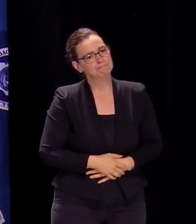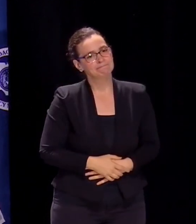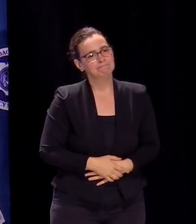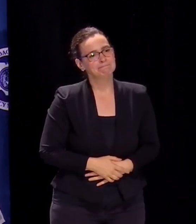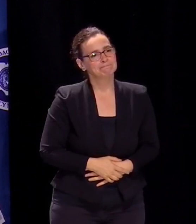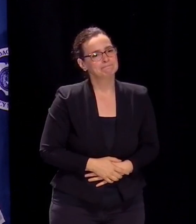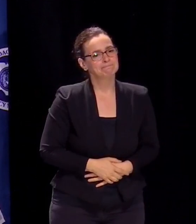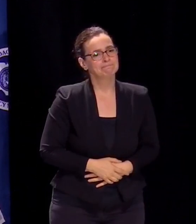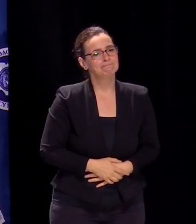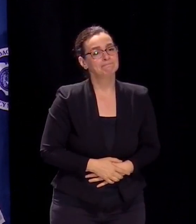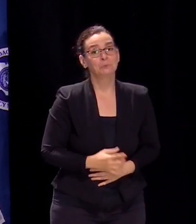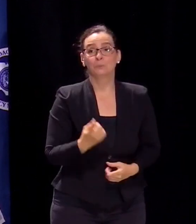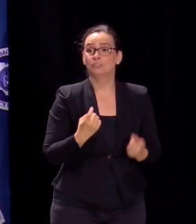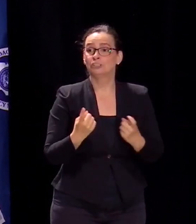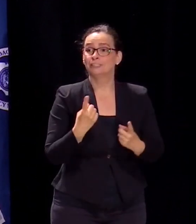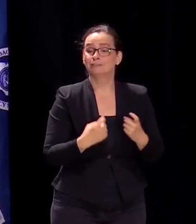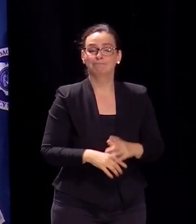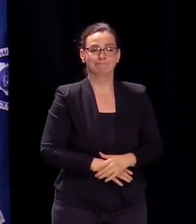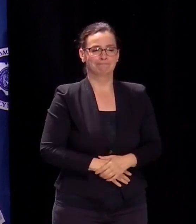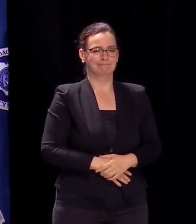Other questions?